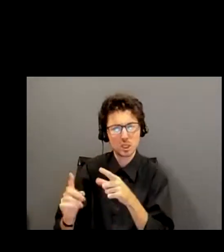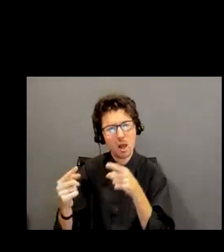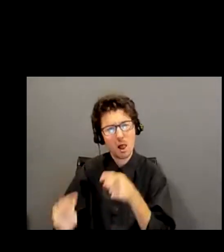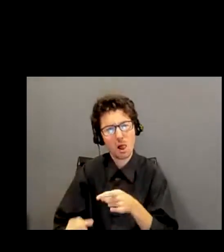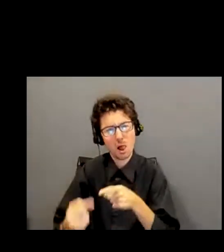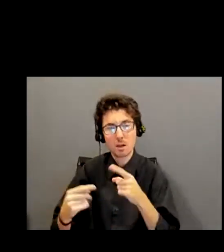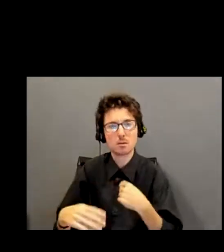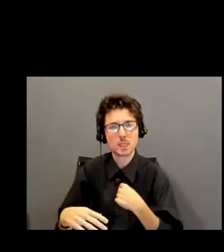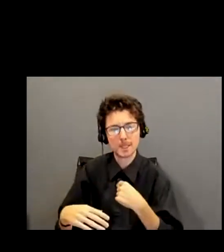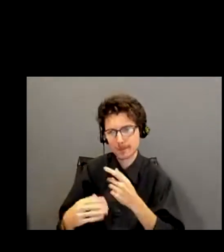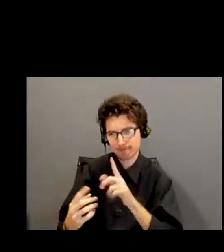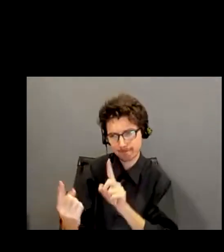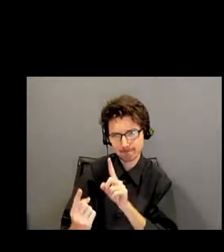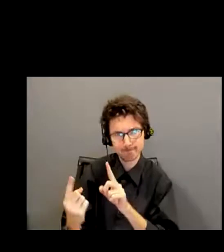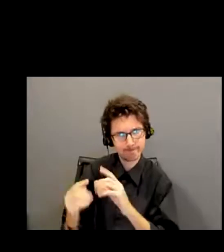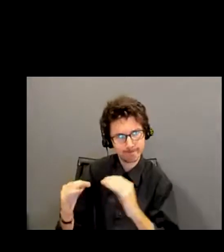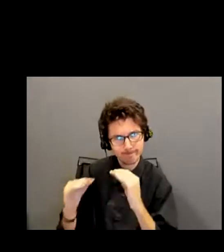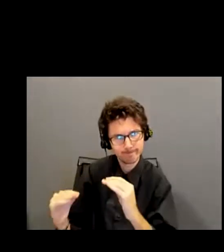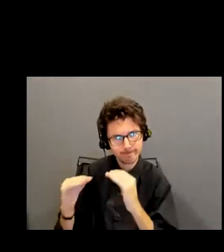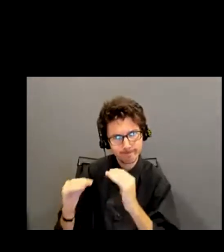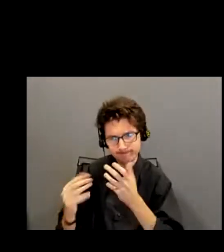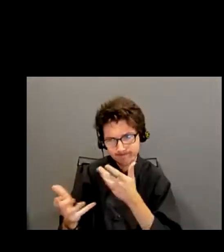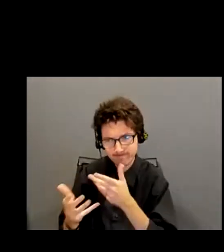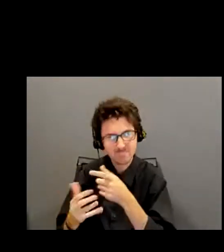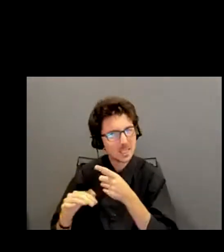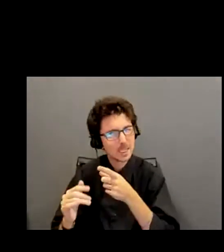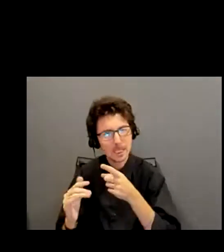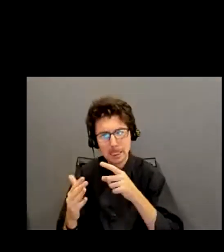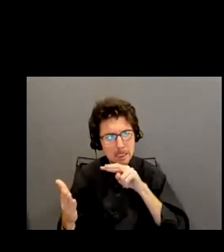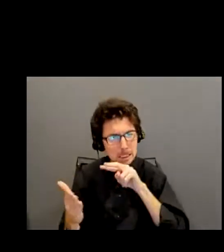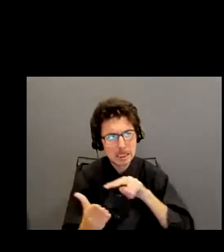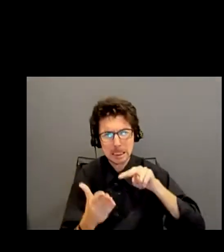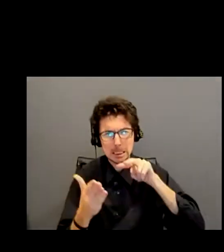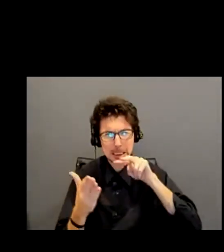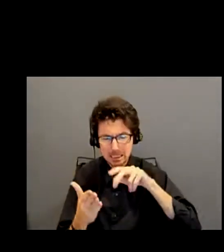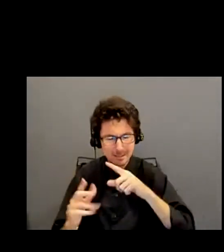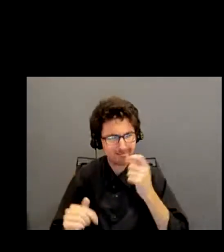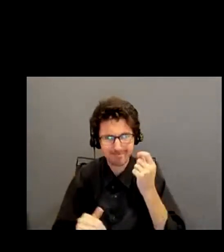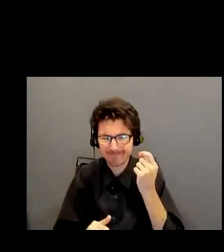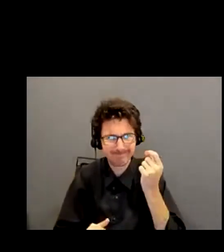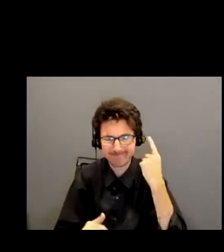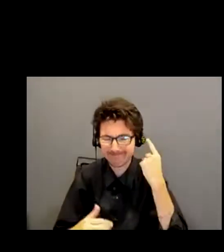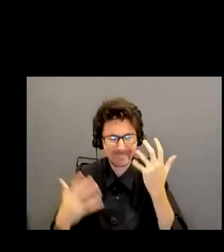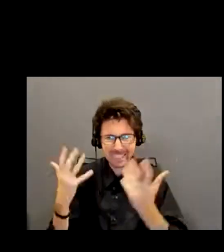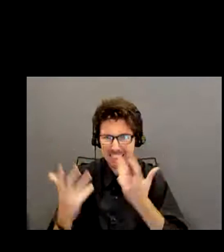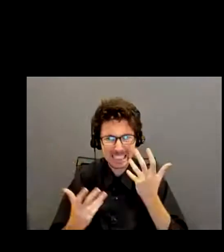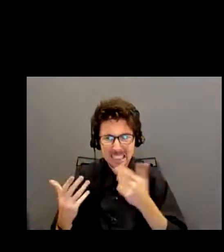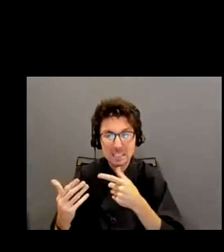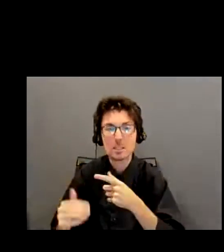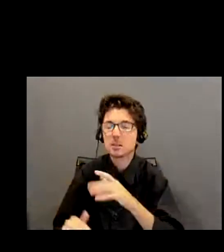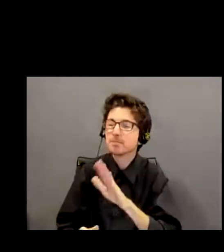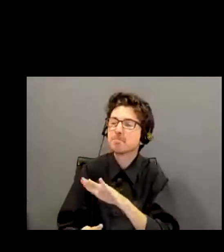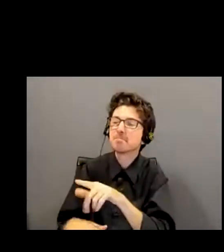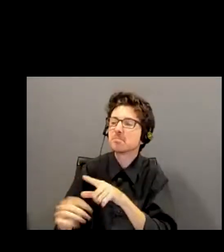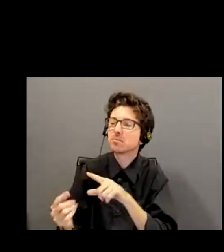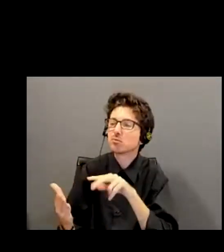individually, and he had a hard time reading and understanding a text. I asked him to try and read to me